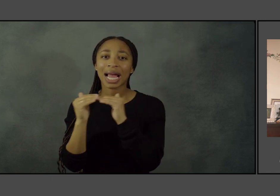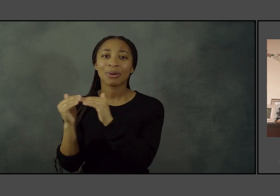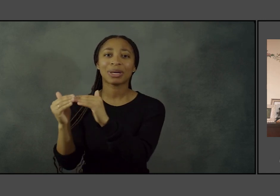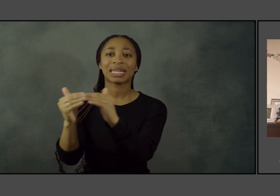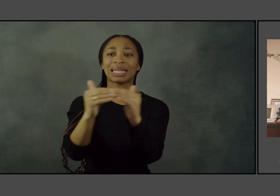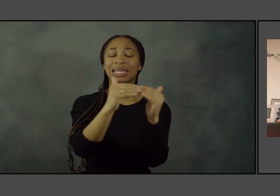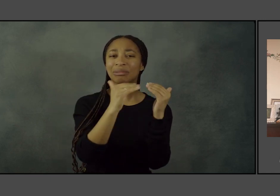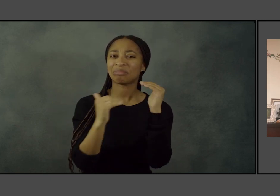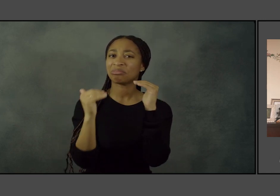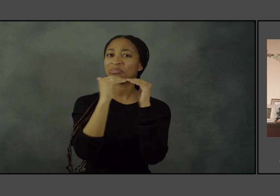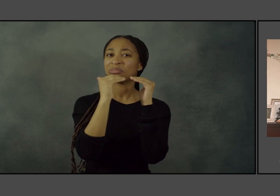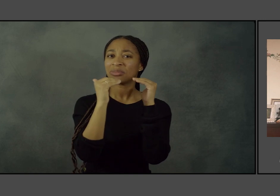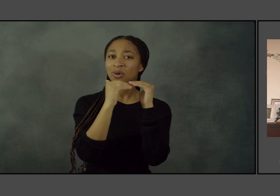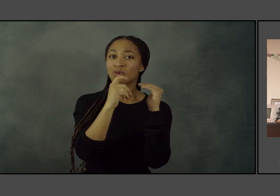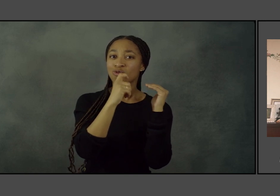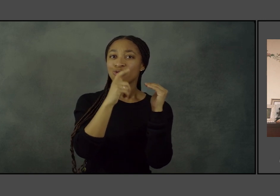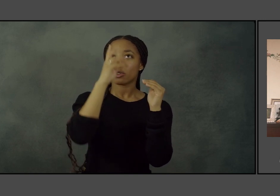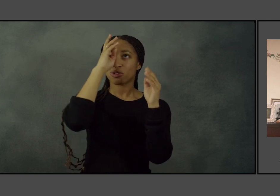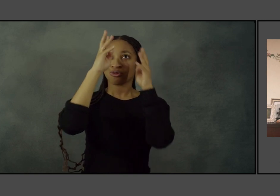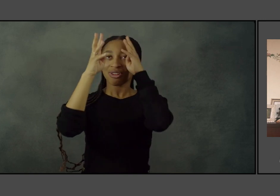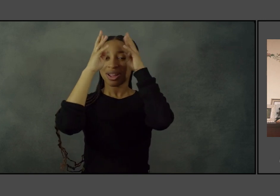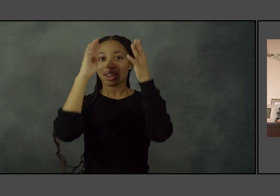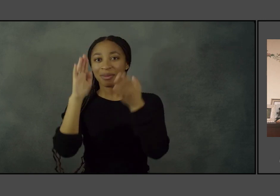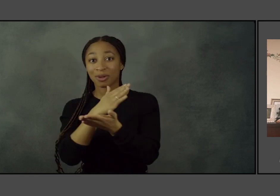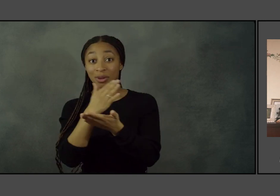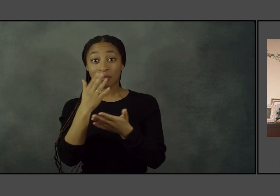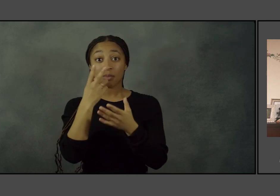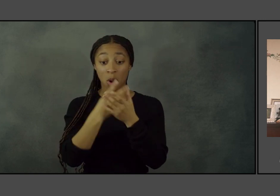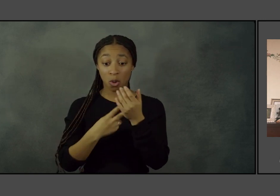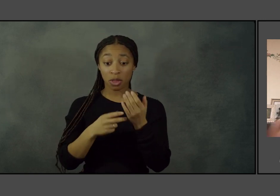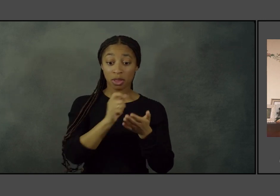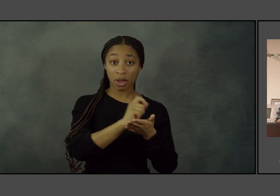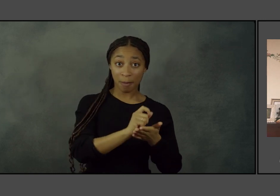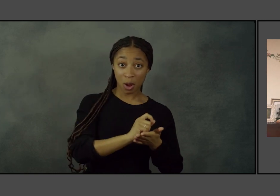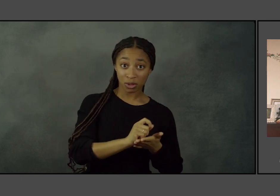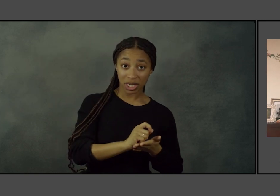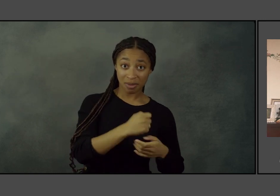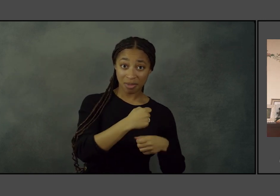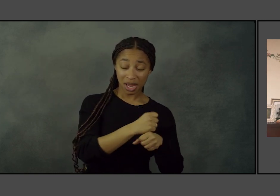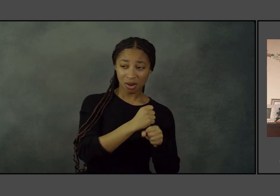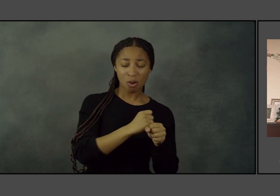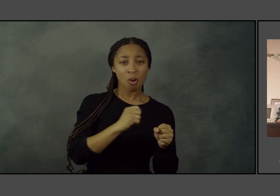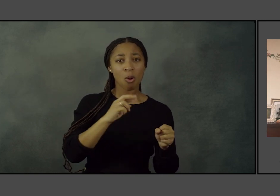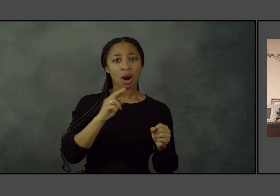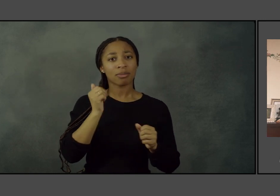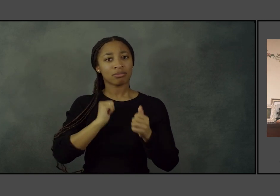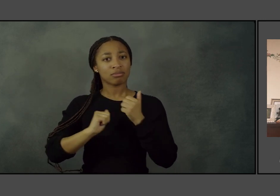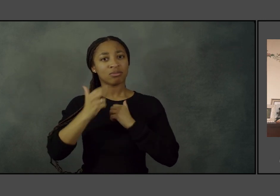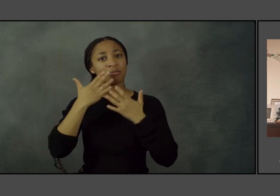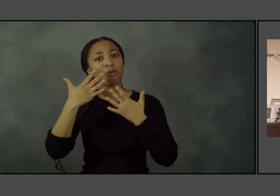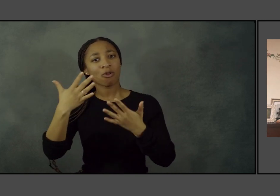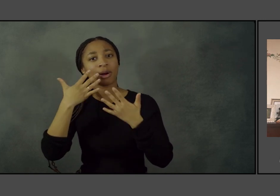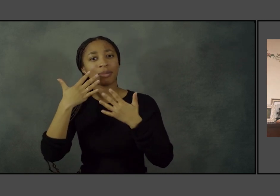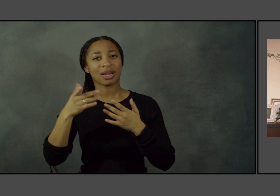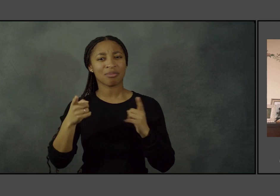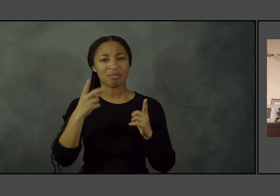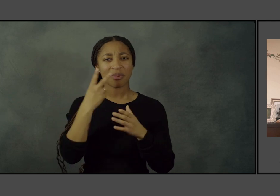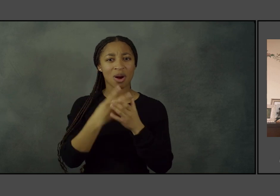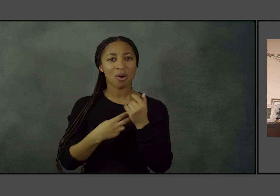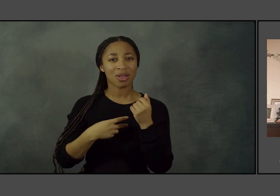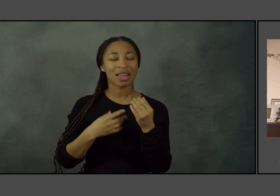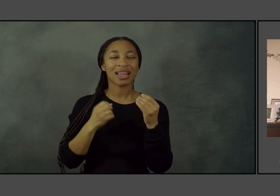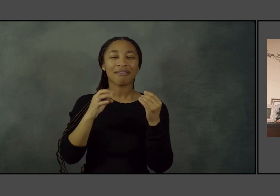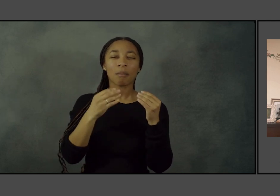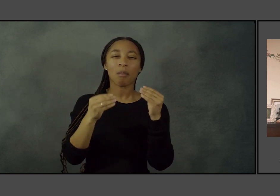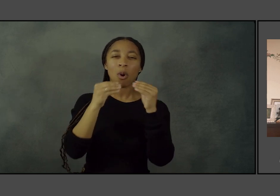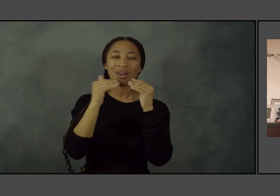and performing, and also throughout the business. But if there's more equity there, like what the